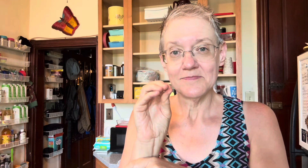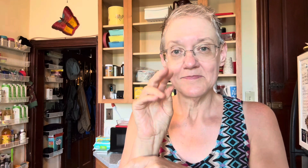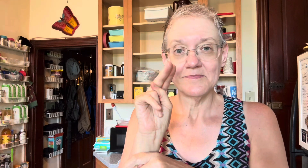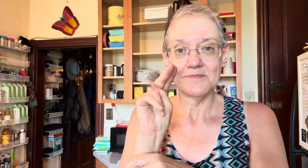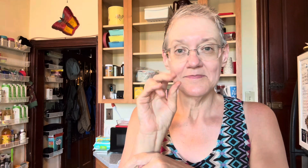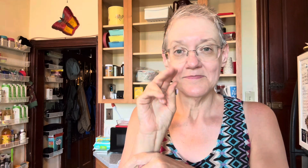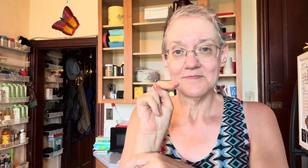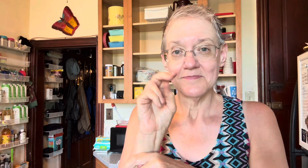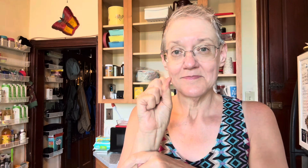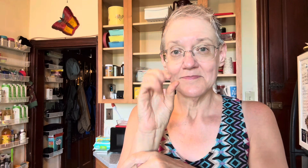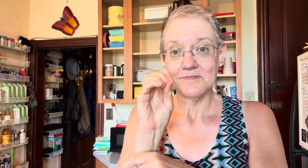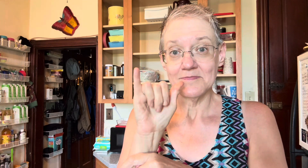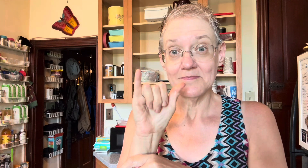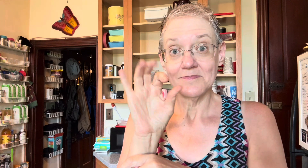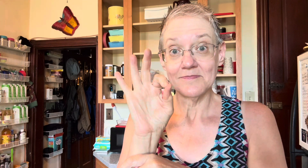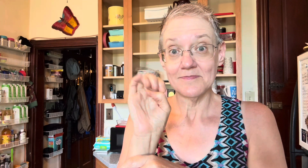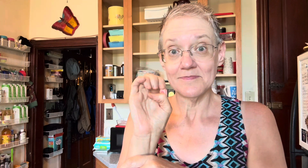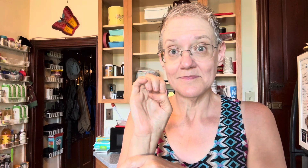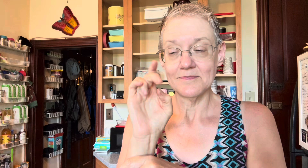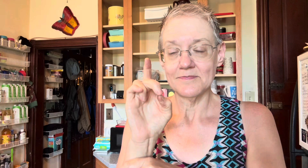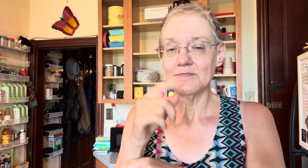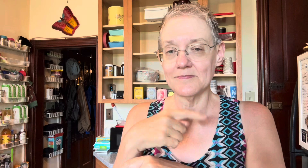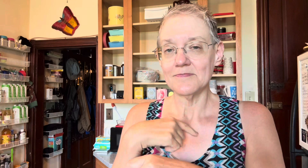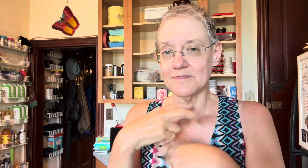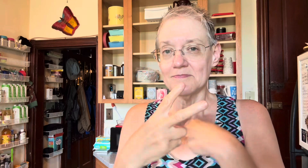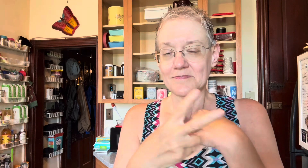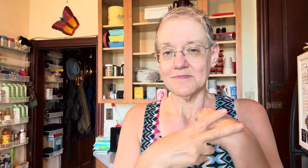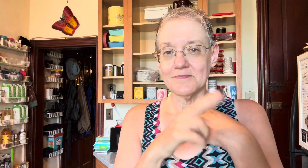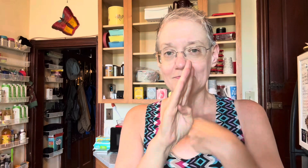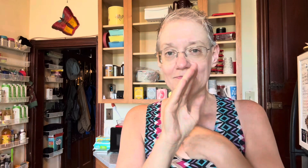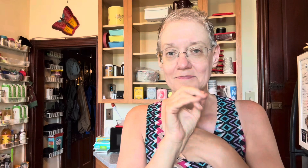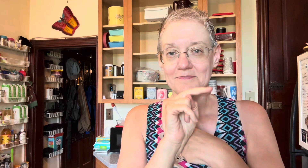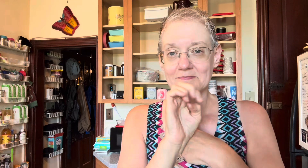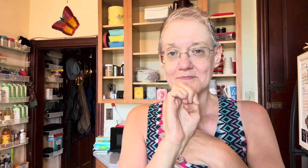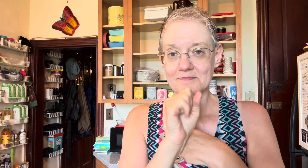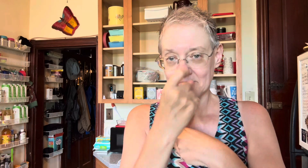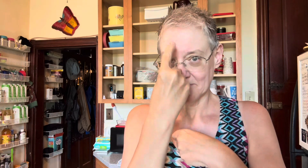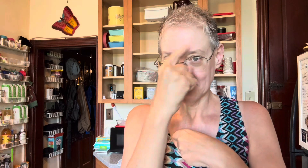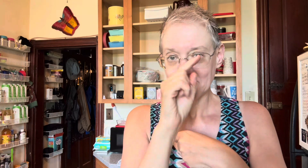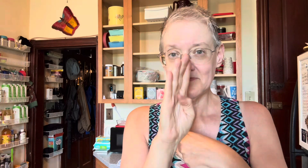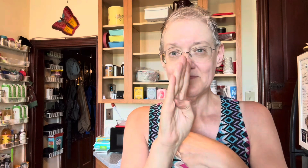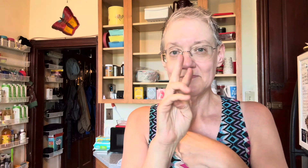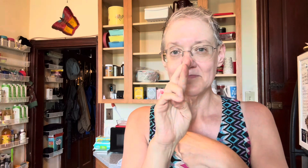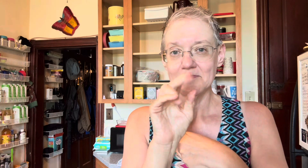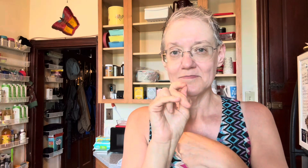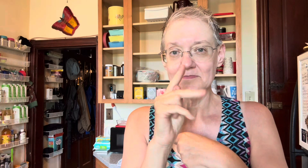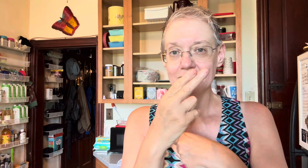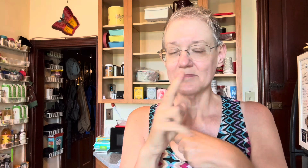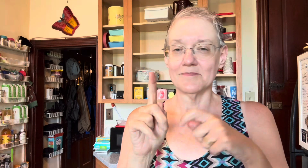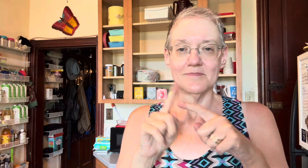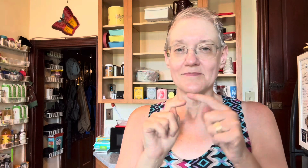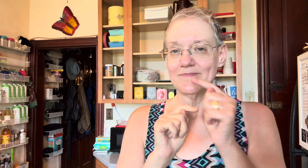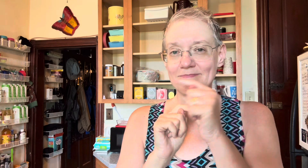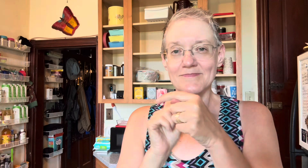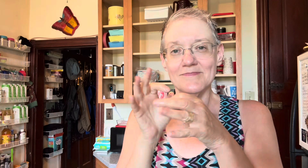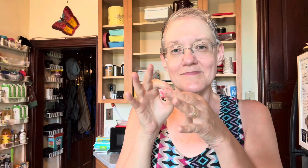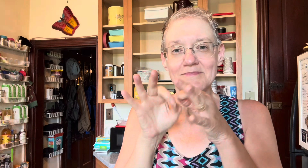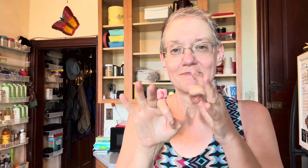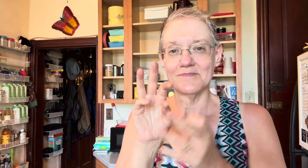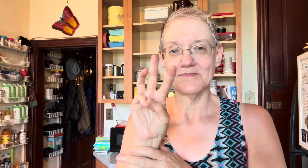a non-GMO, non-soy feed, I would save these bones for broth. But this is just Walmart chicken, and I'd